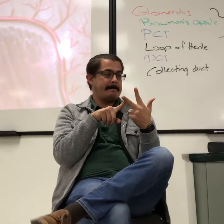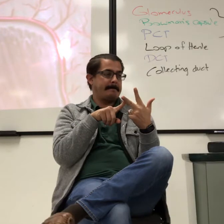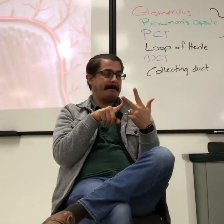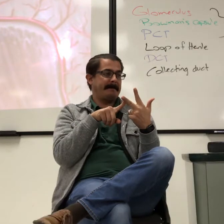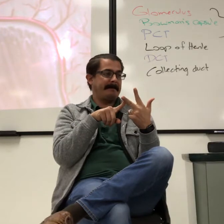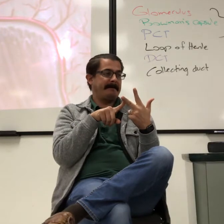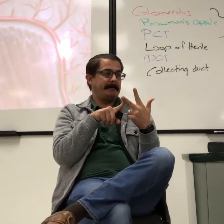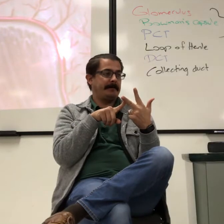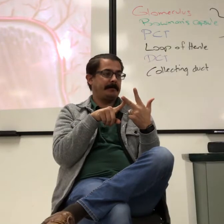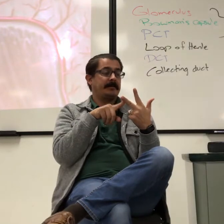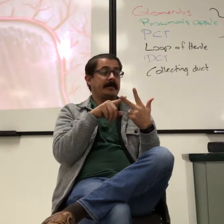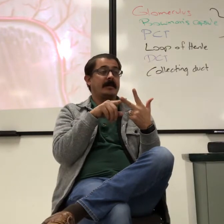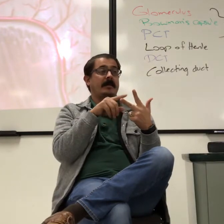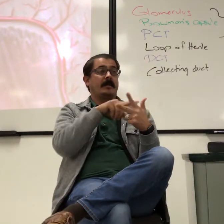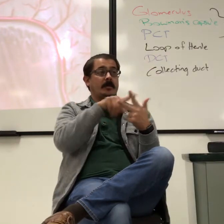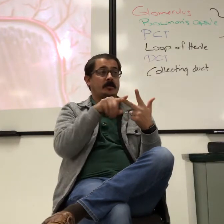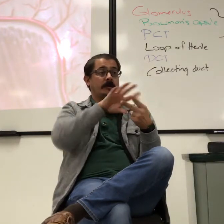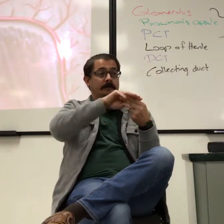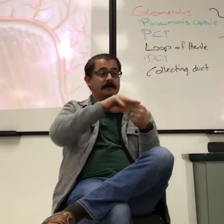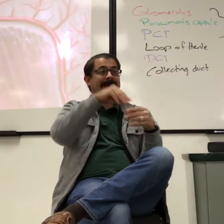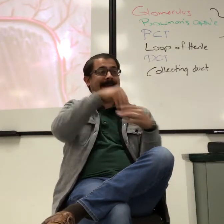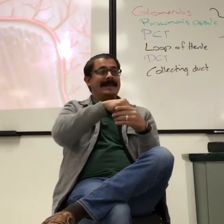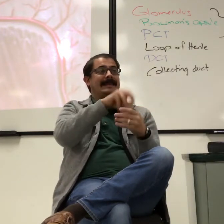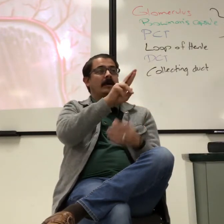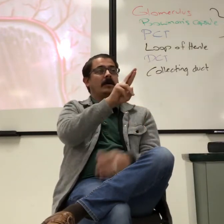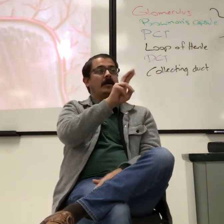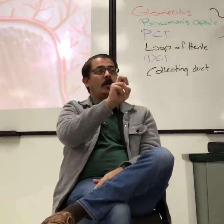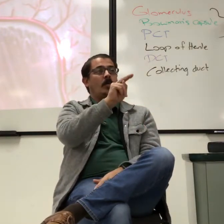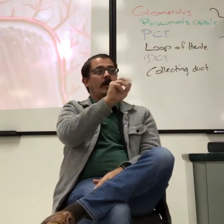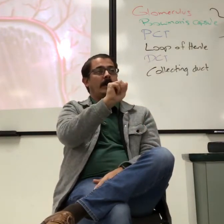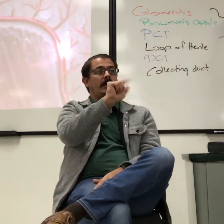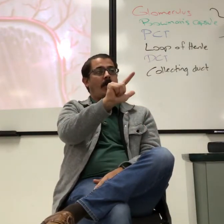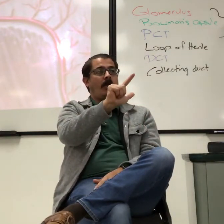those are in the renal cortex.